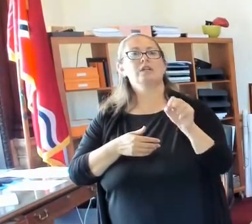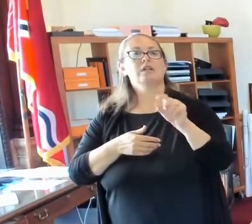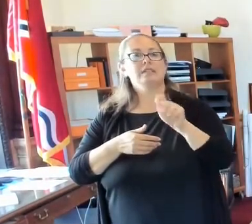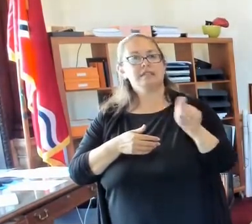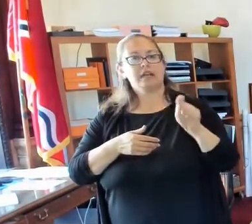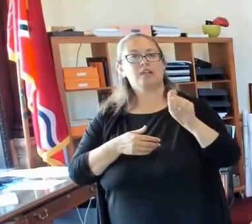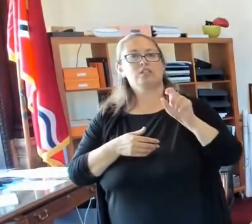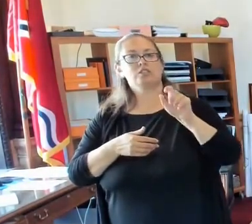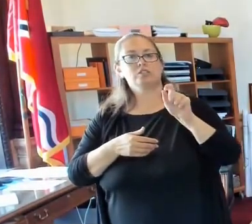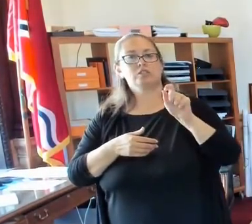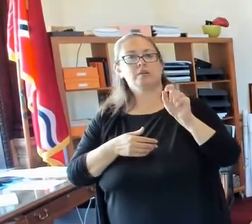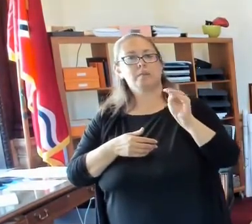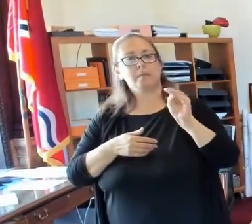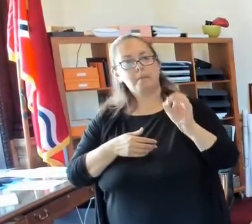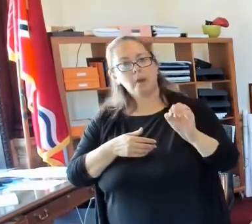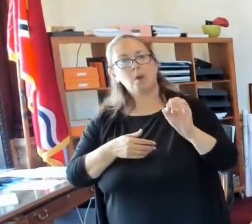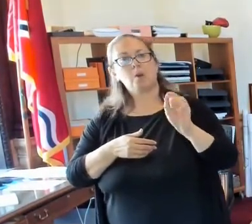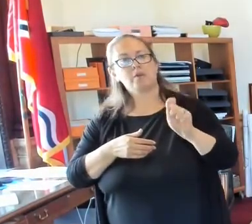stlouis-mo.gov. There we go.